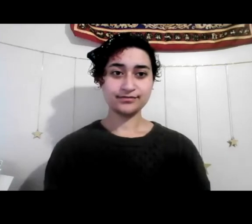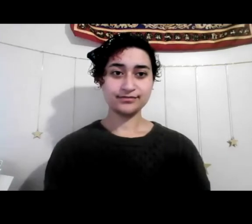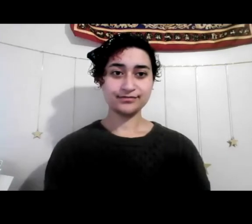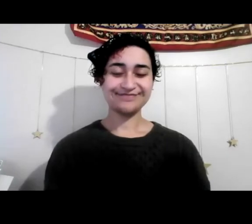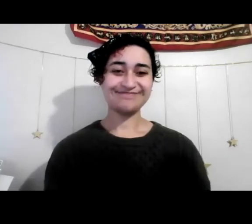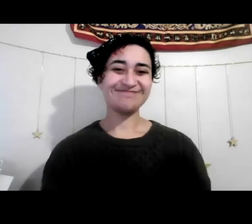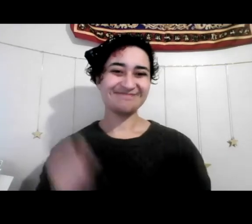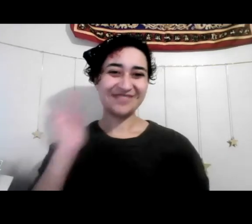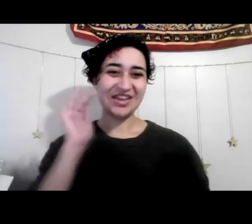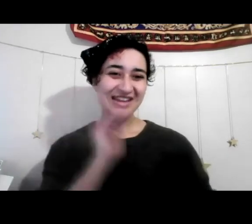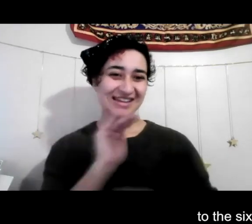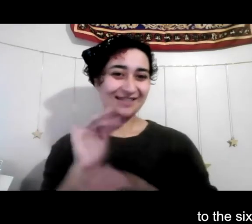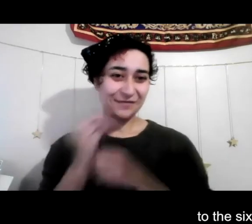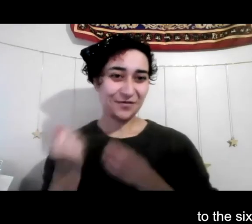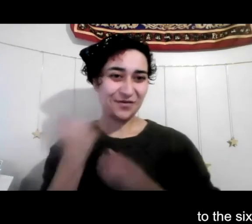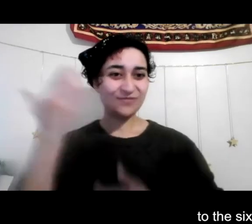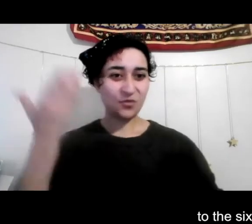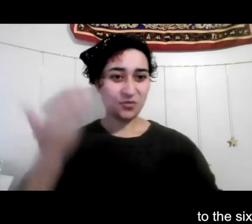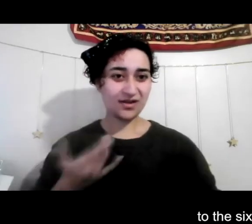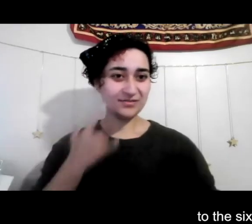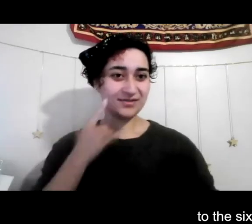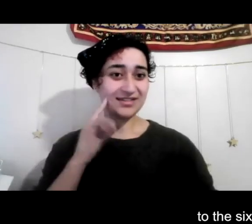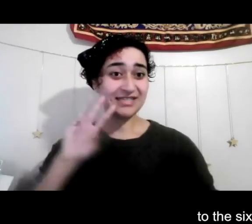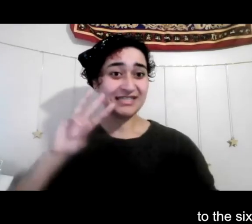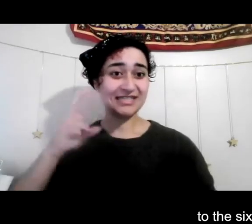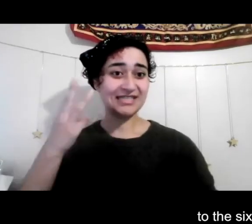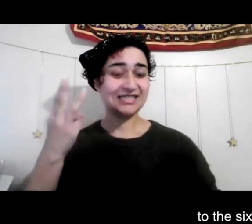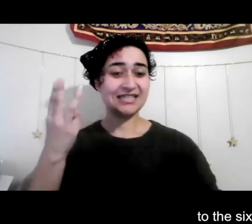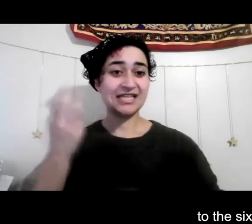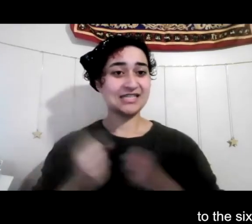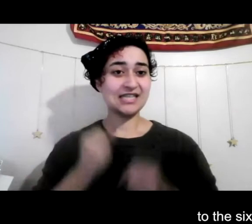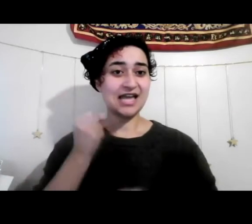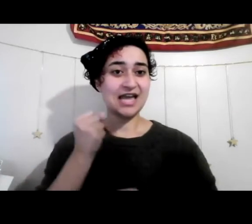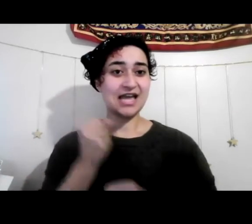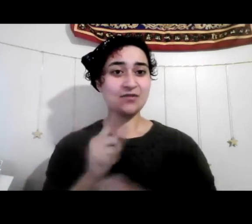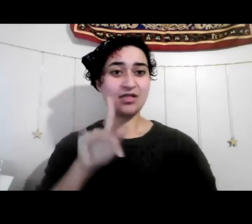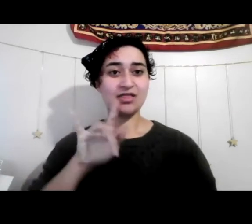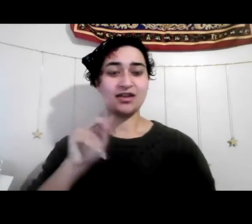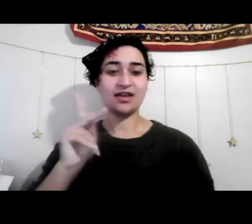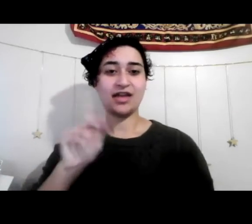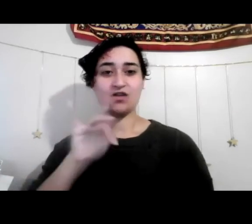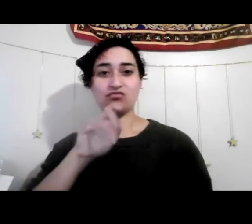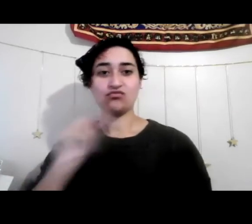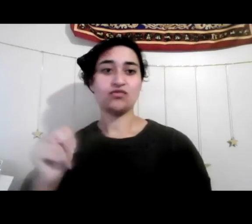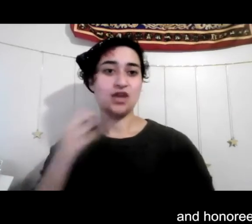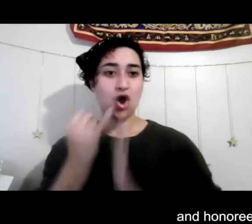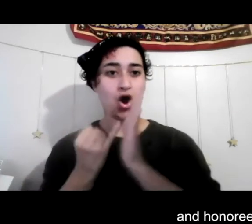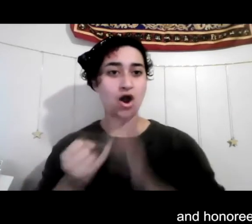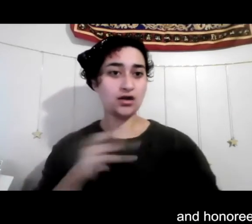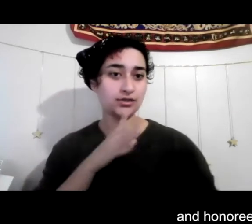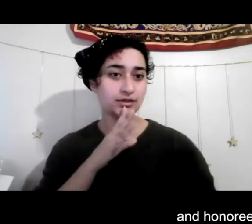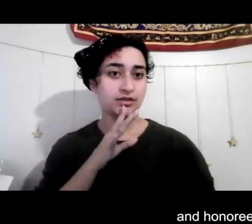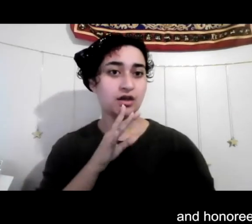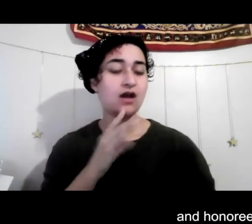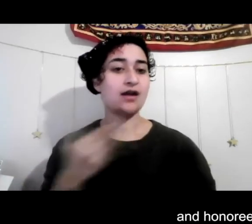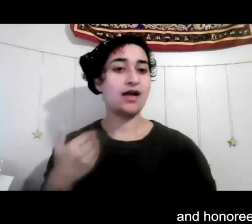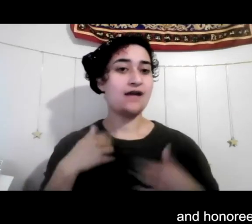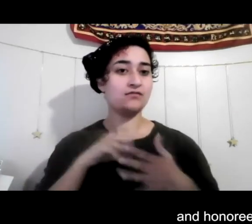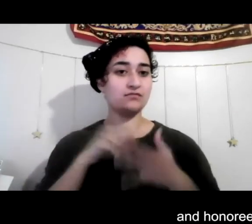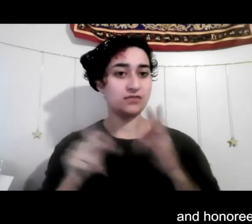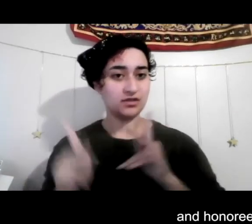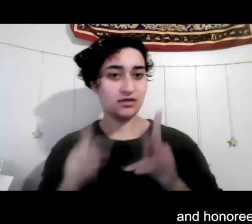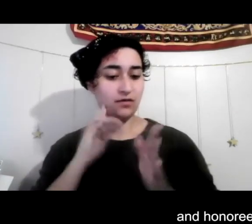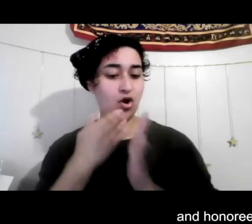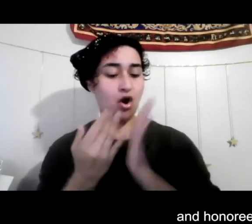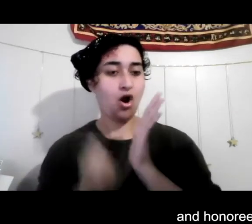Good evening and welcome to the 6th annual Lea K. Green Artist Talk featuring curator Ryan and Dennis and honoree interdisciplinary